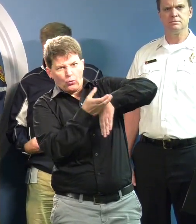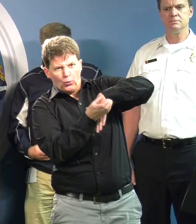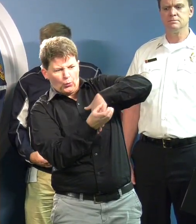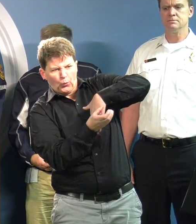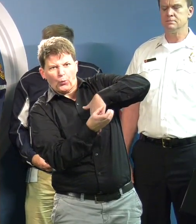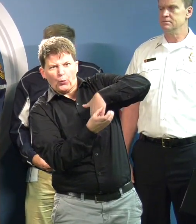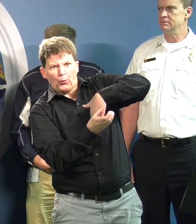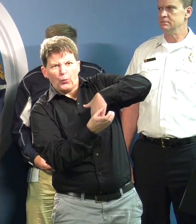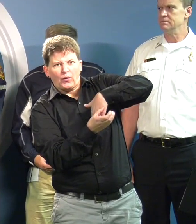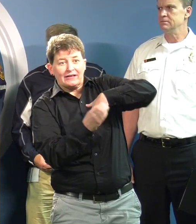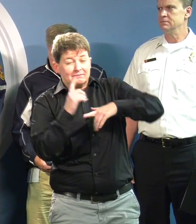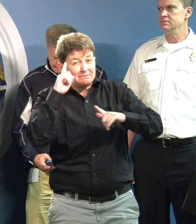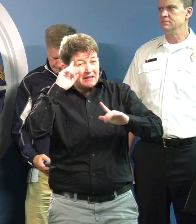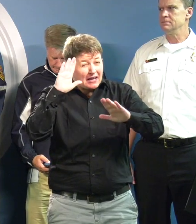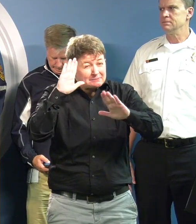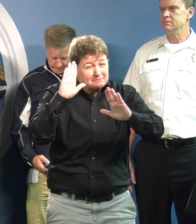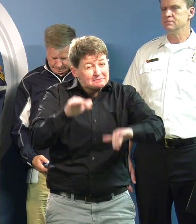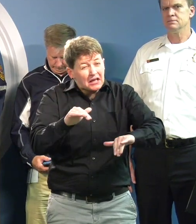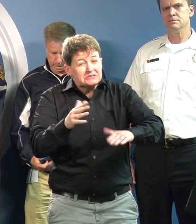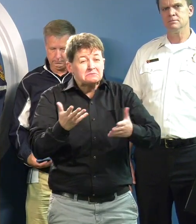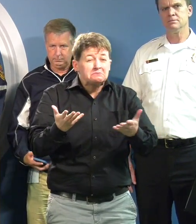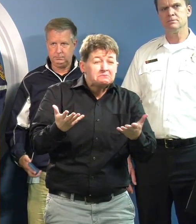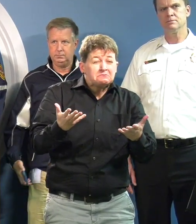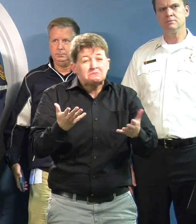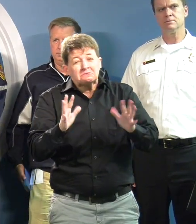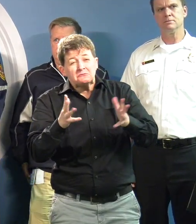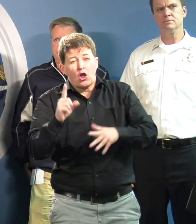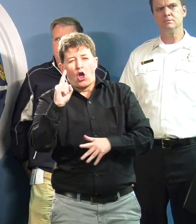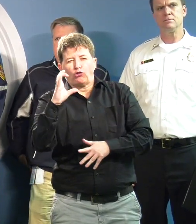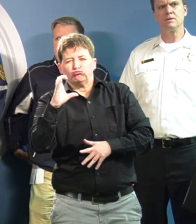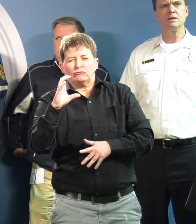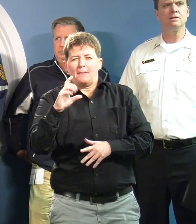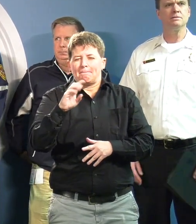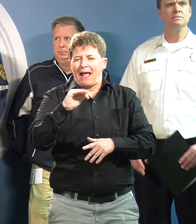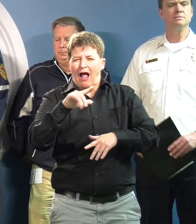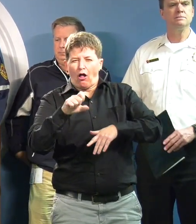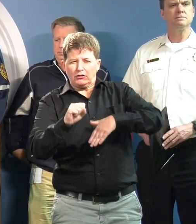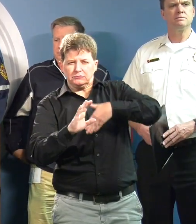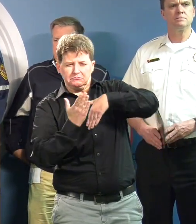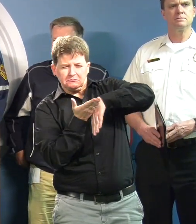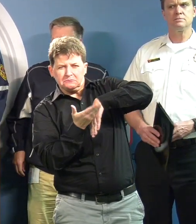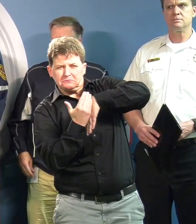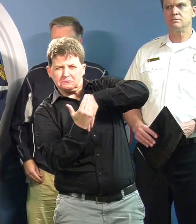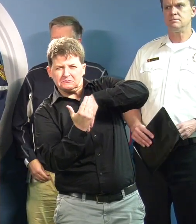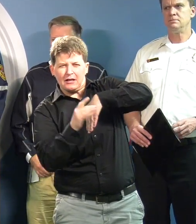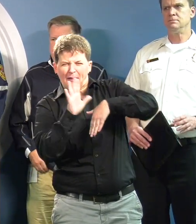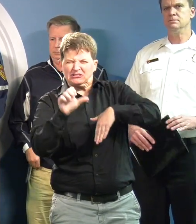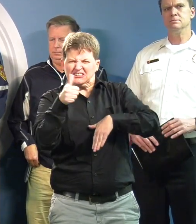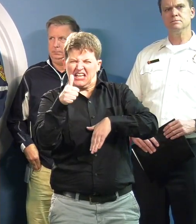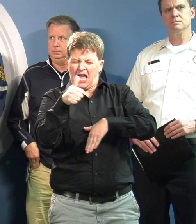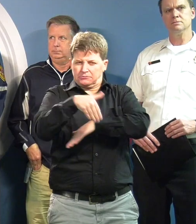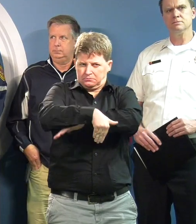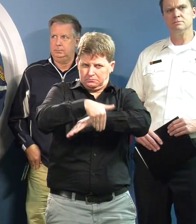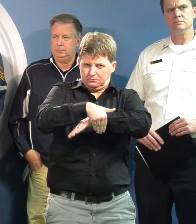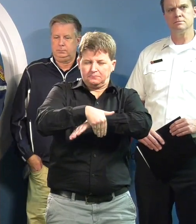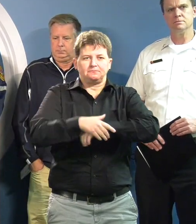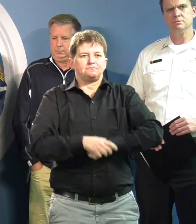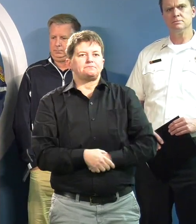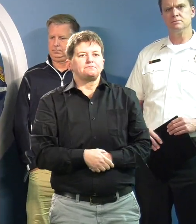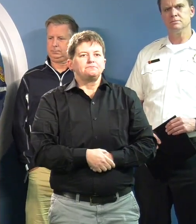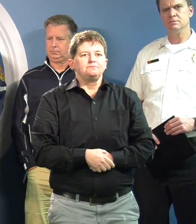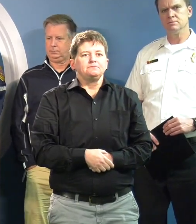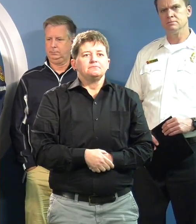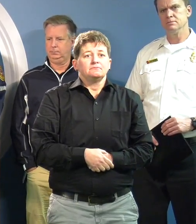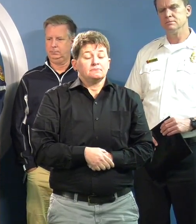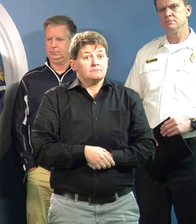expected to be just over 100 miles due east of Jacksonville around 10 p.m. tonight. While thankfully the rainfall we anticipated is